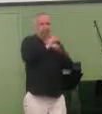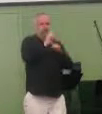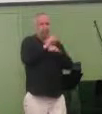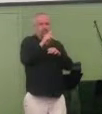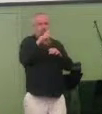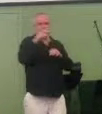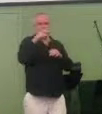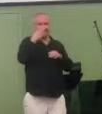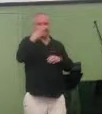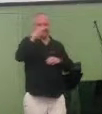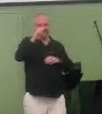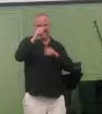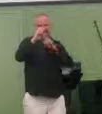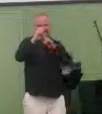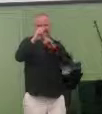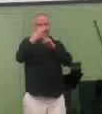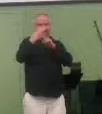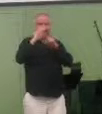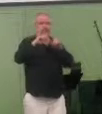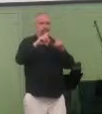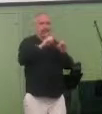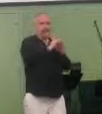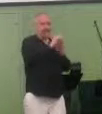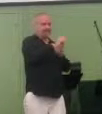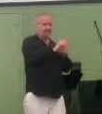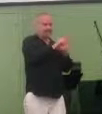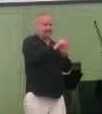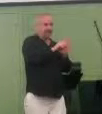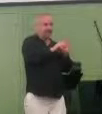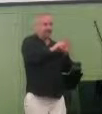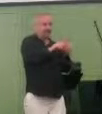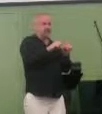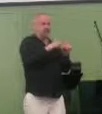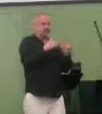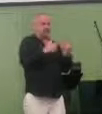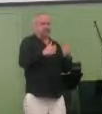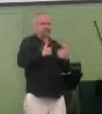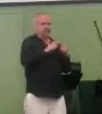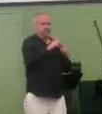female. And I have changed the names of people in his journals for privacy.